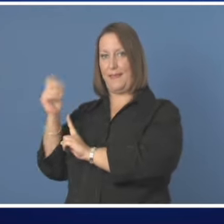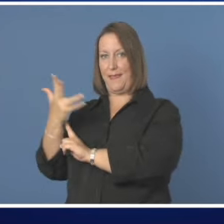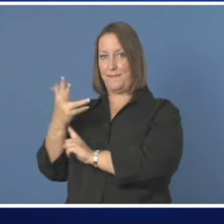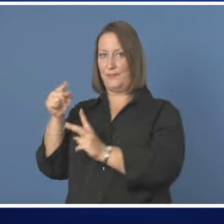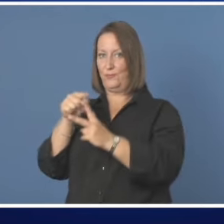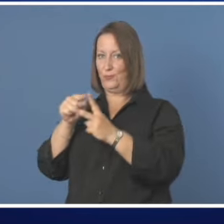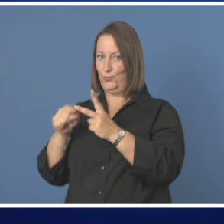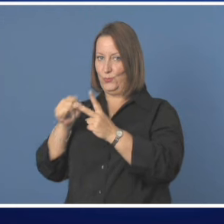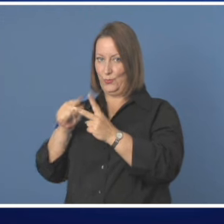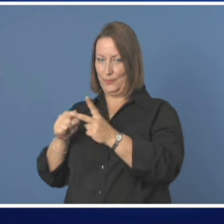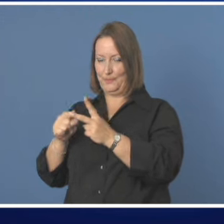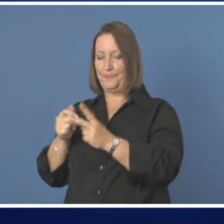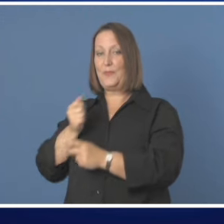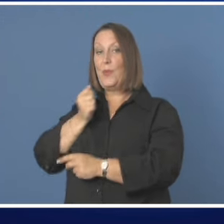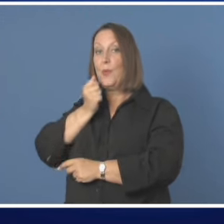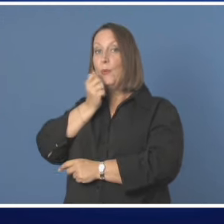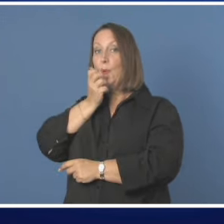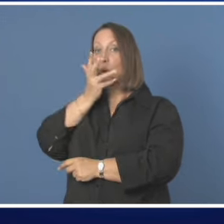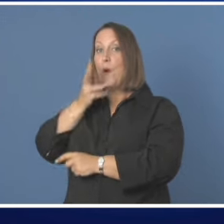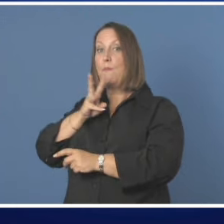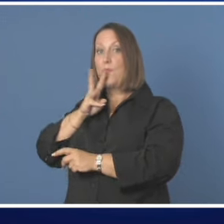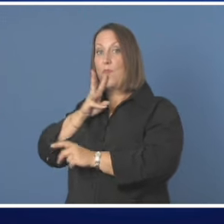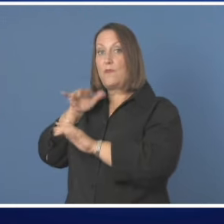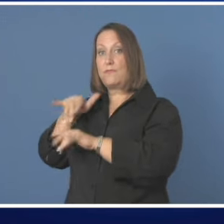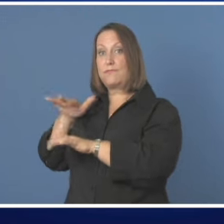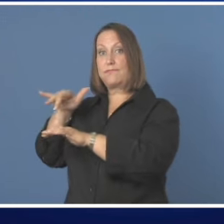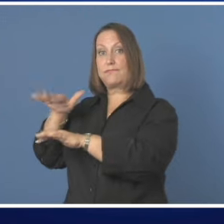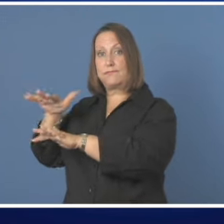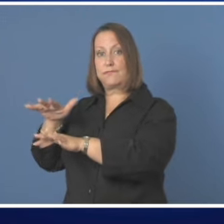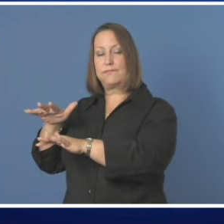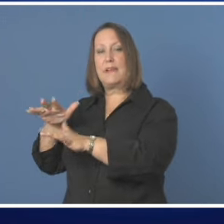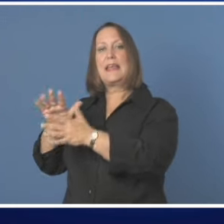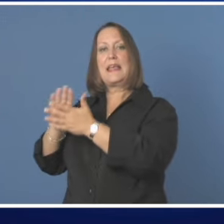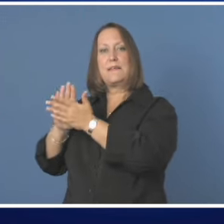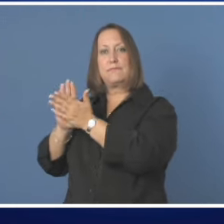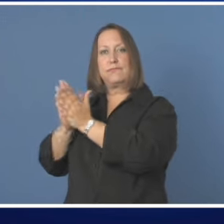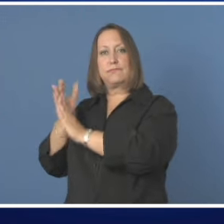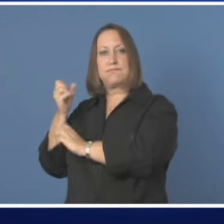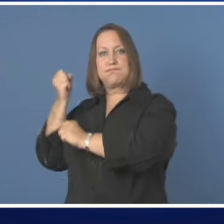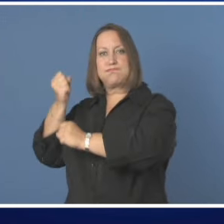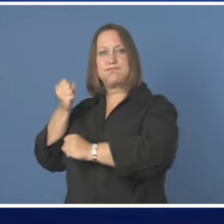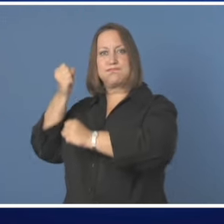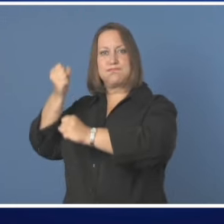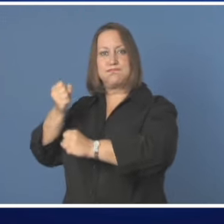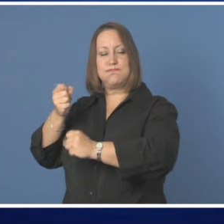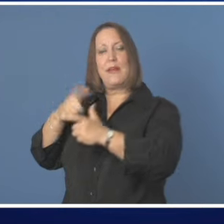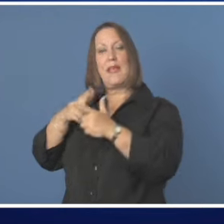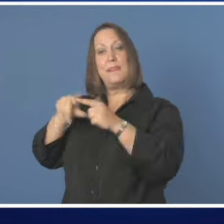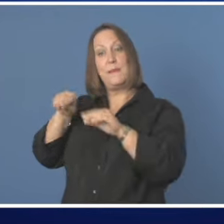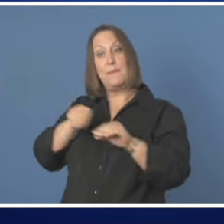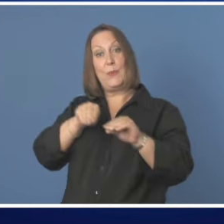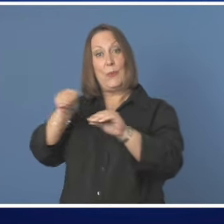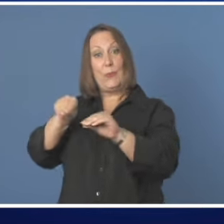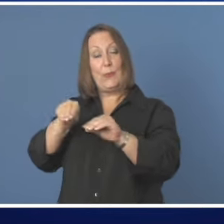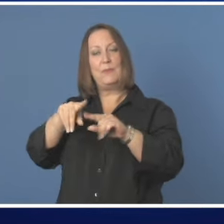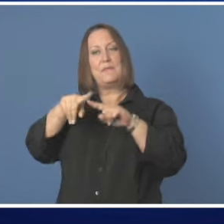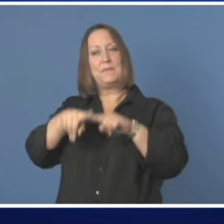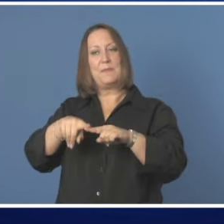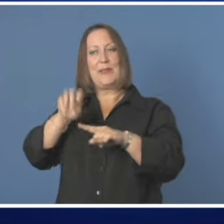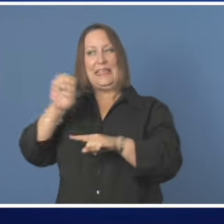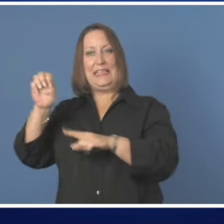steered erratically by the easterly trade winds and the temperate westerly winds, as